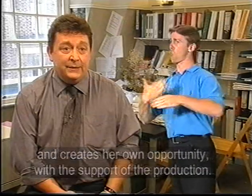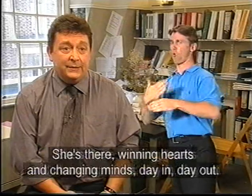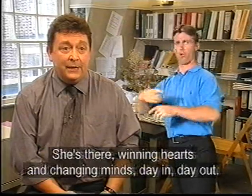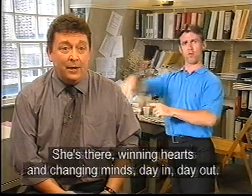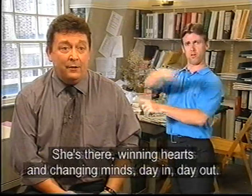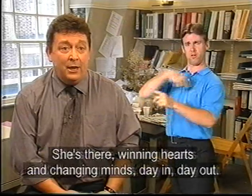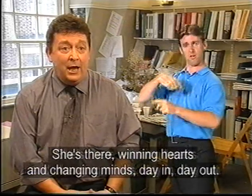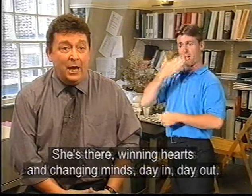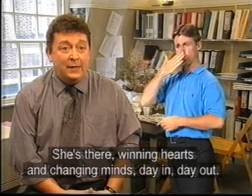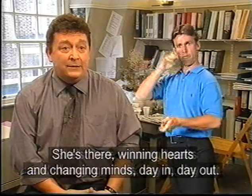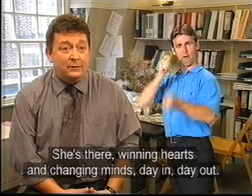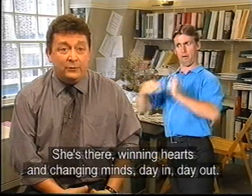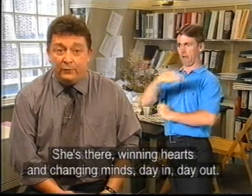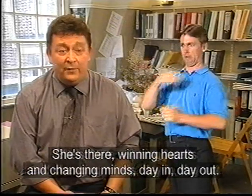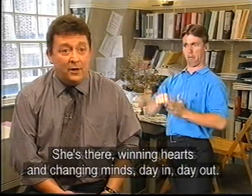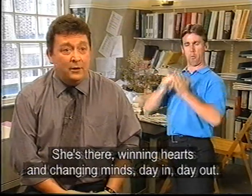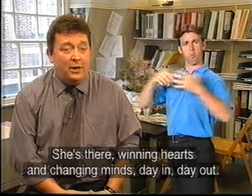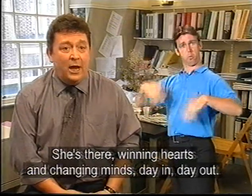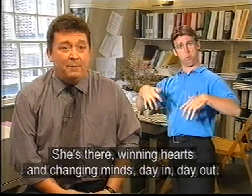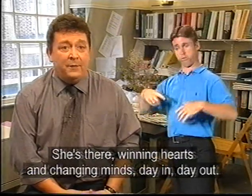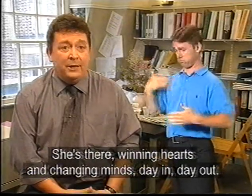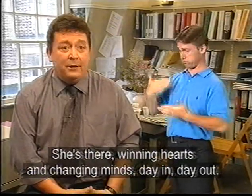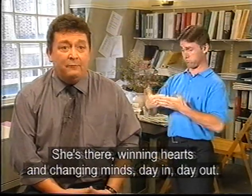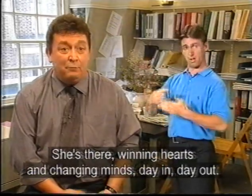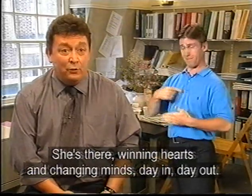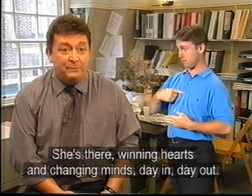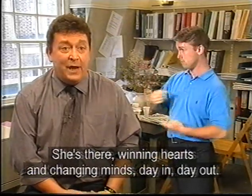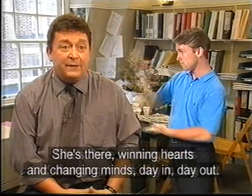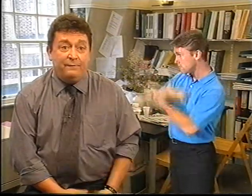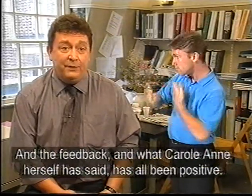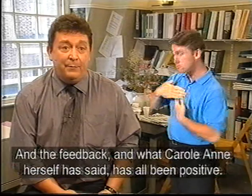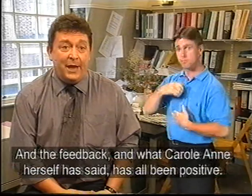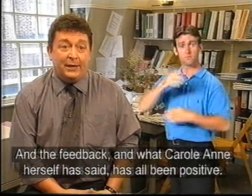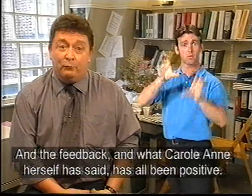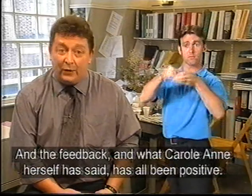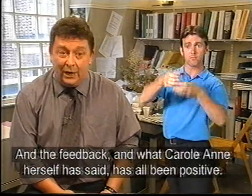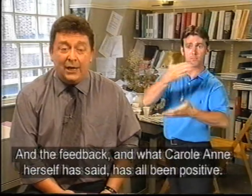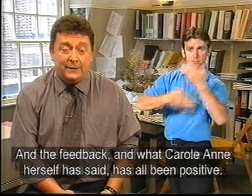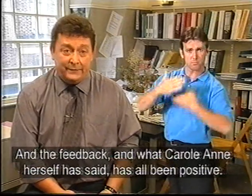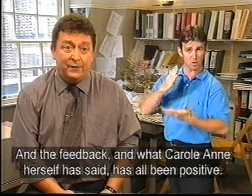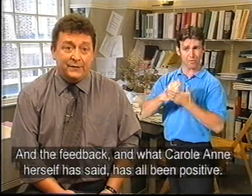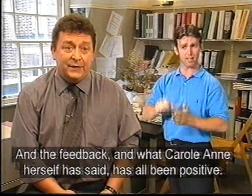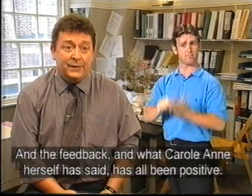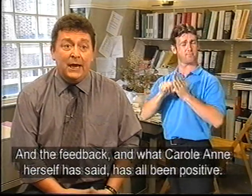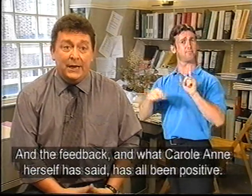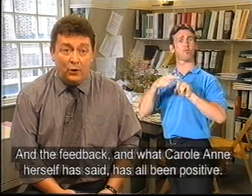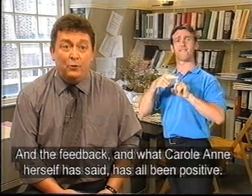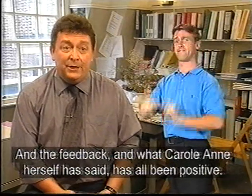day out. And so far, the reports back, the feedback, and what Carlan herself has said has all been